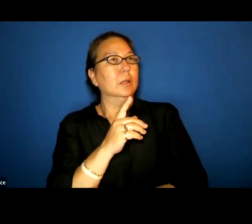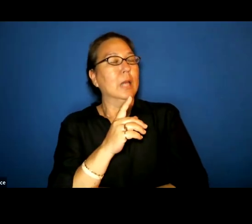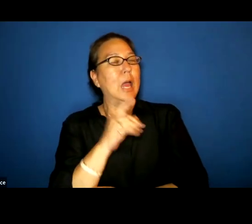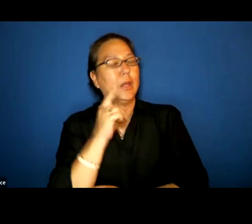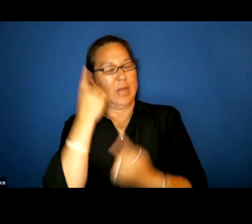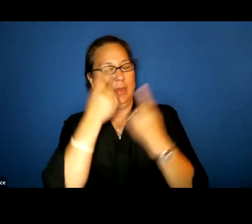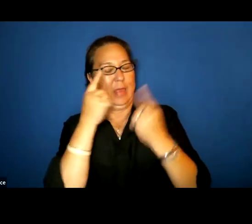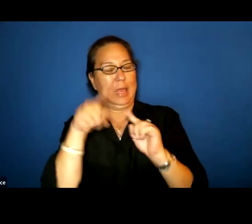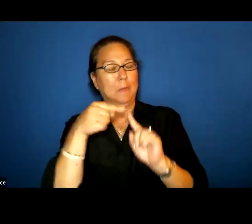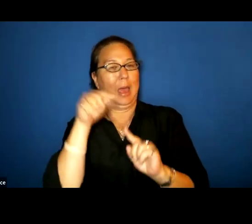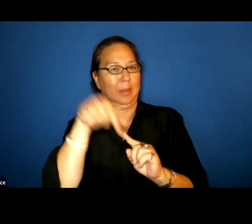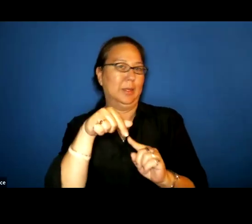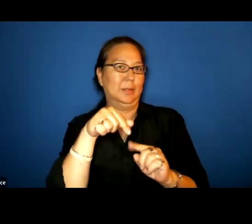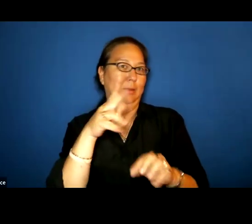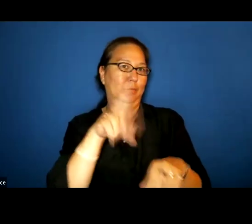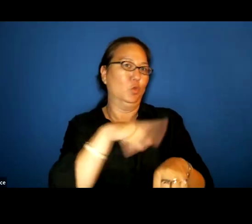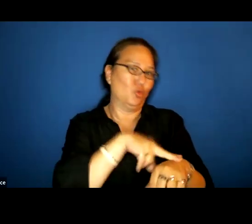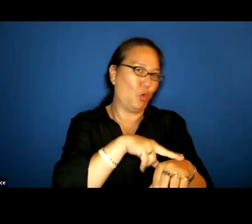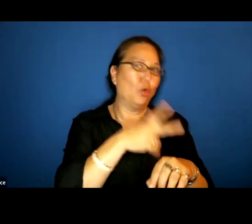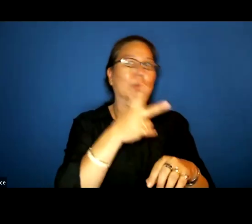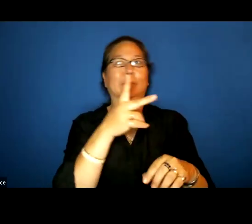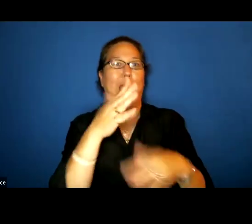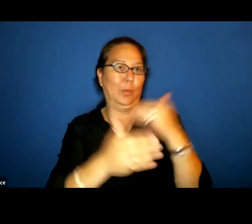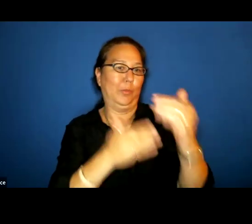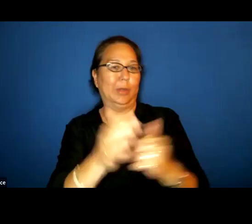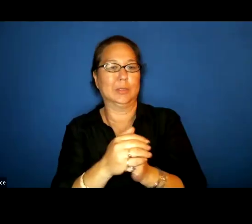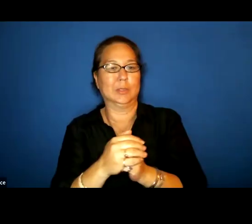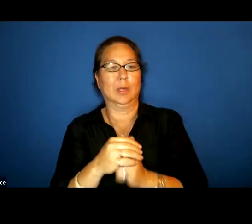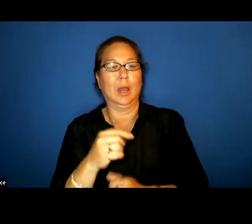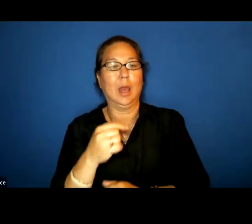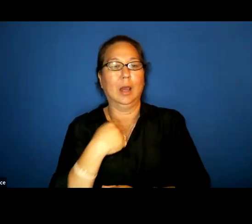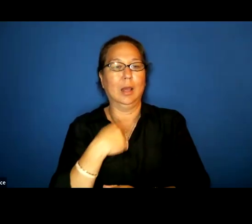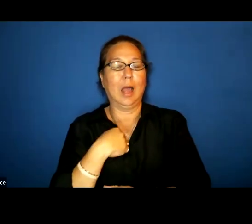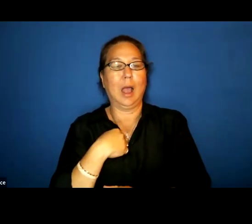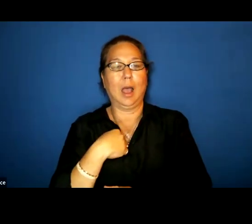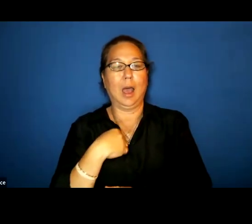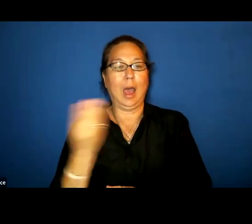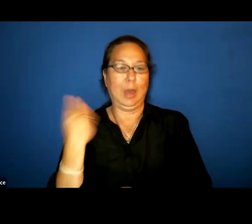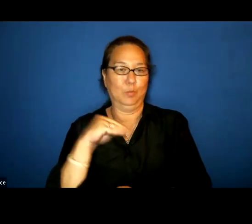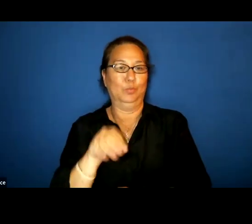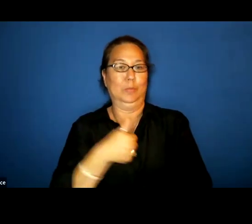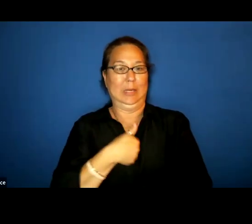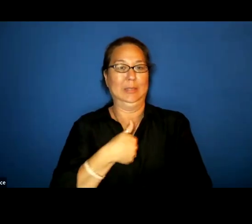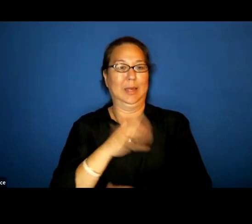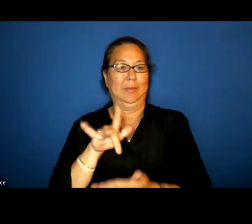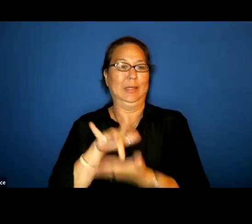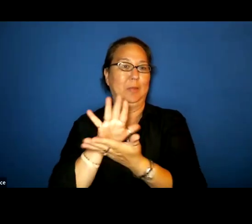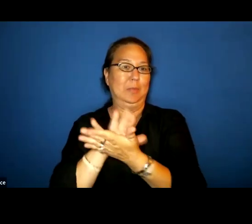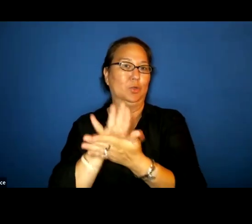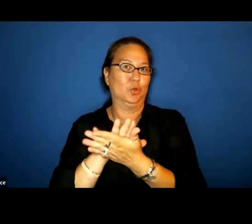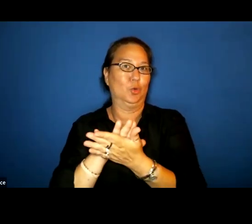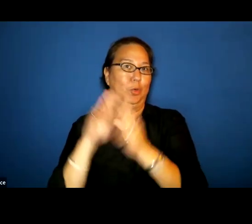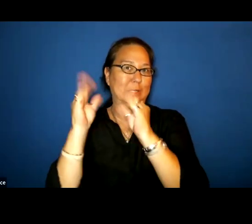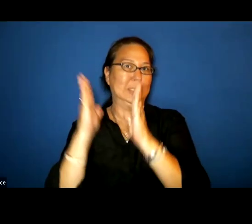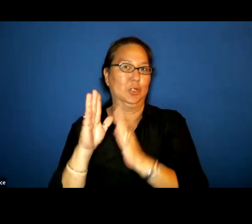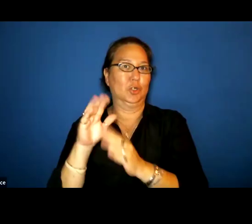this process. I bring myself into the equation. I was a middle school teacher at the Lewis. Yeah. I didn't think about exam school grades in